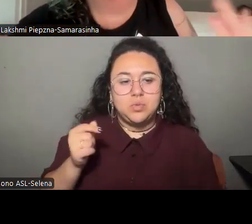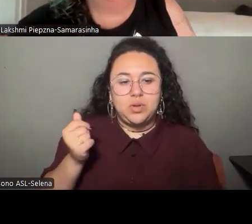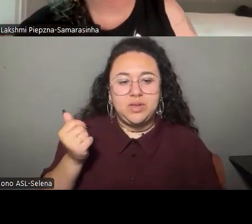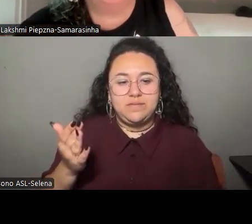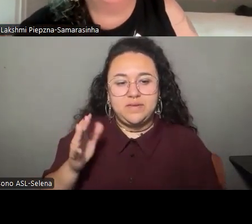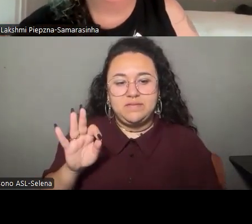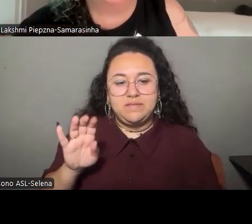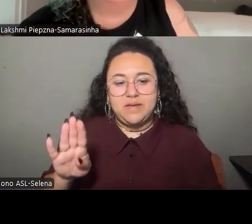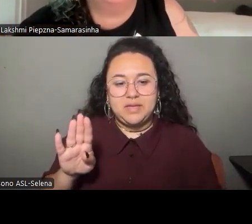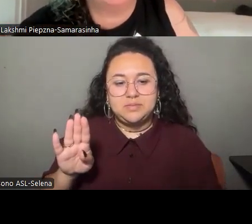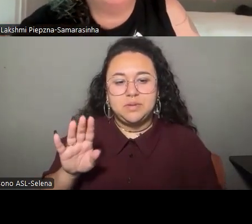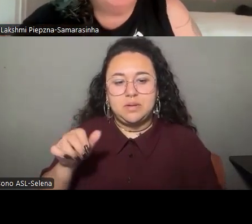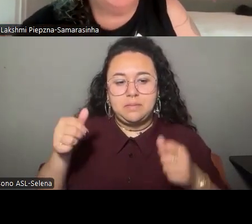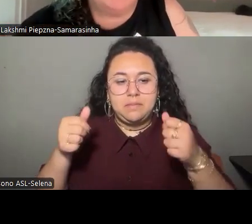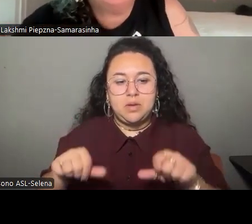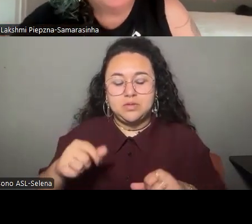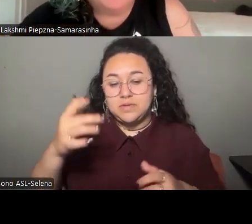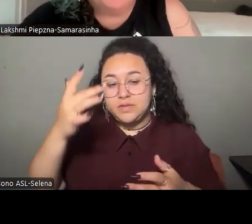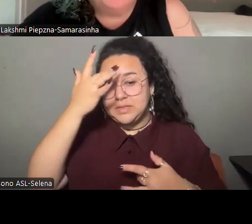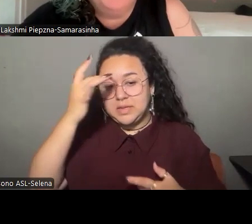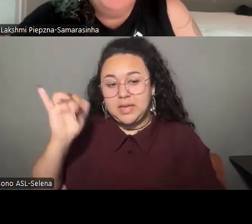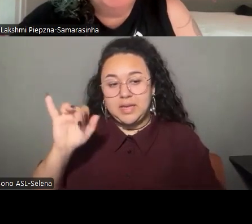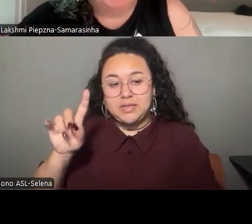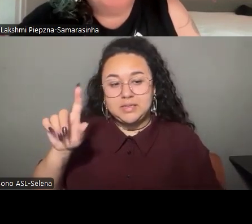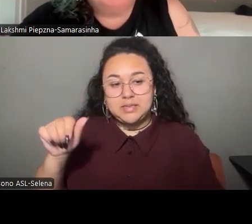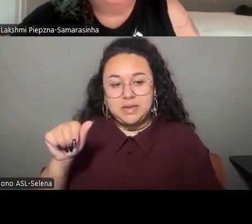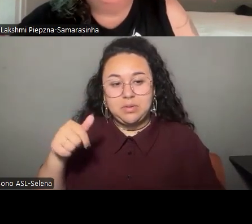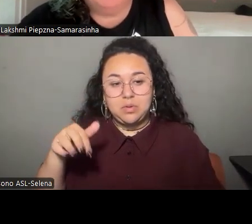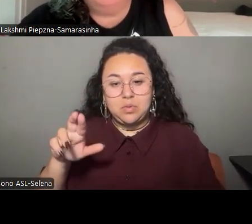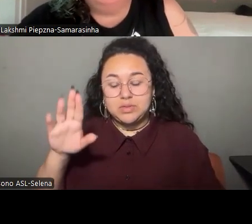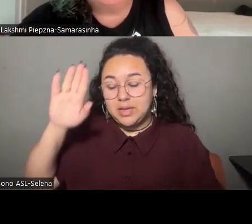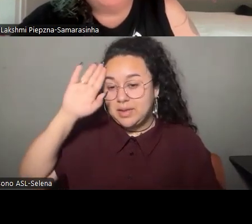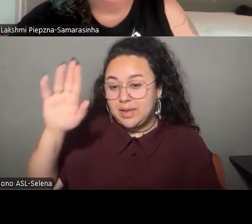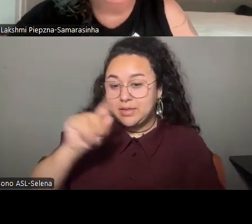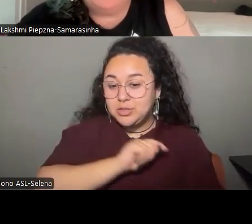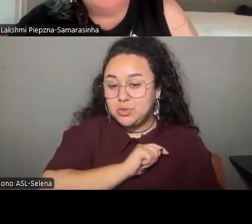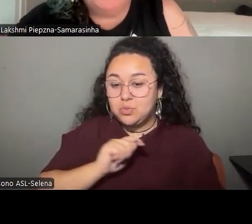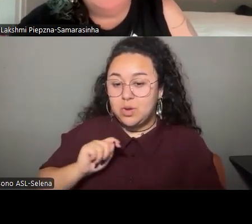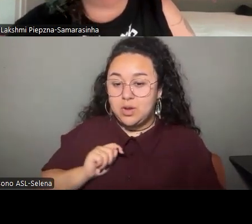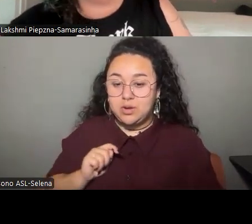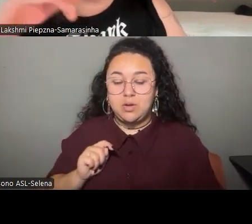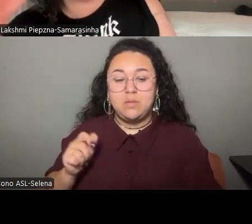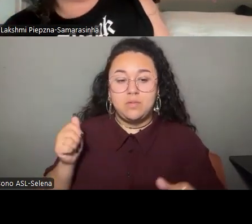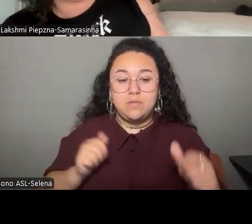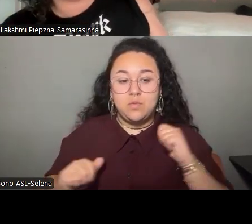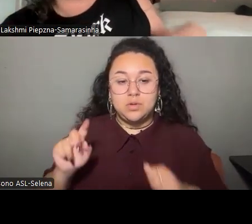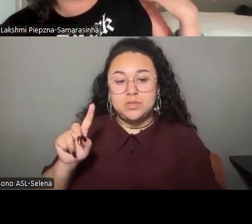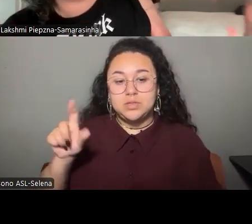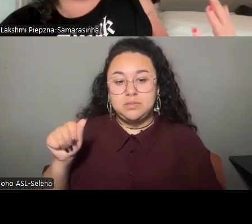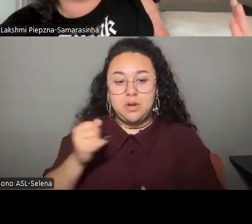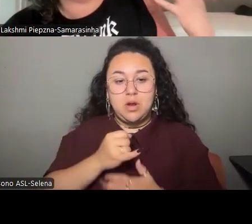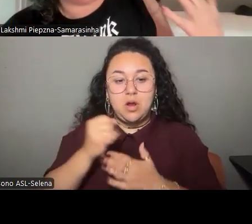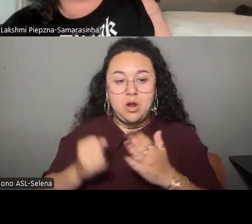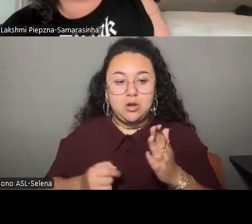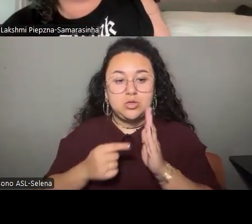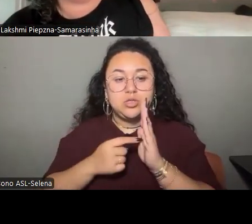on Sick and Stable Queers where it says, it's me going, hey, Toronto, Performance Disability Art is throwing a little Crip showcase at the artist newsstand, including a